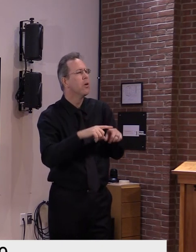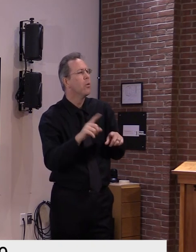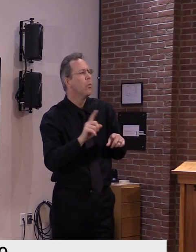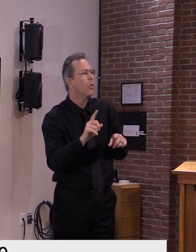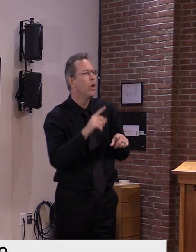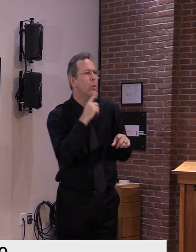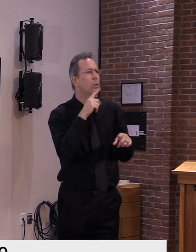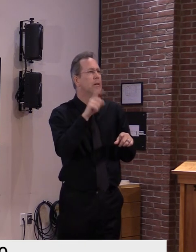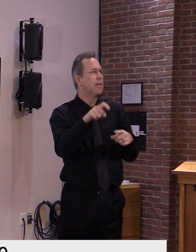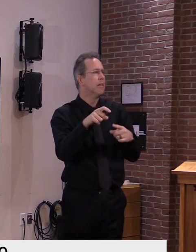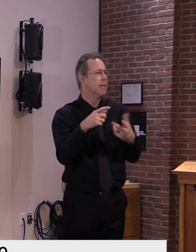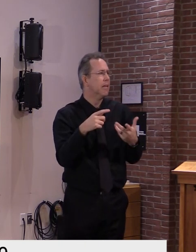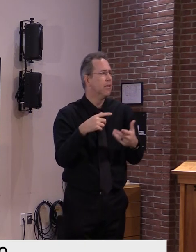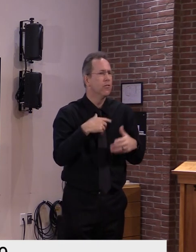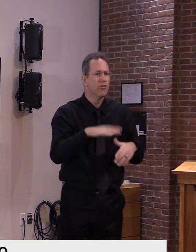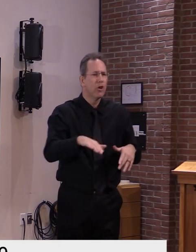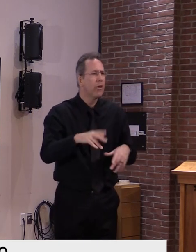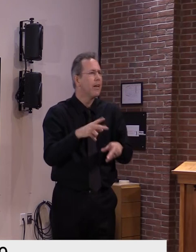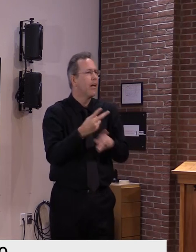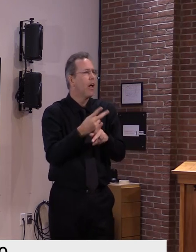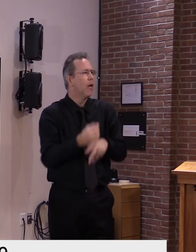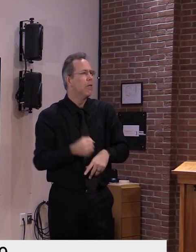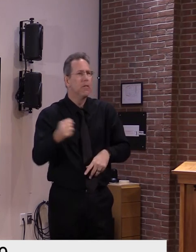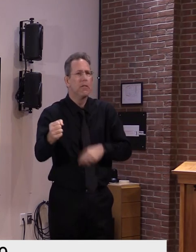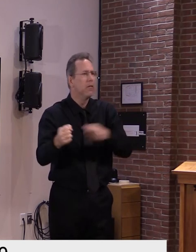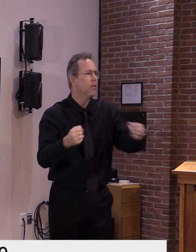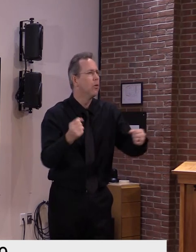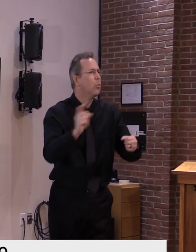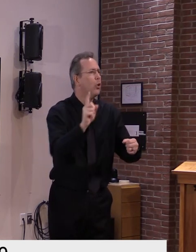going to be remote and who was going to be